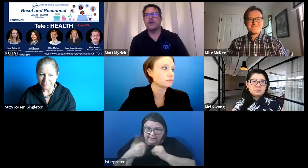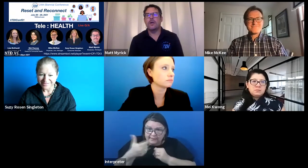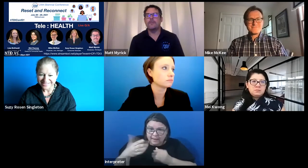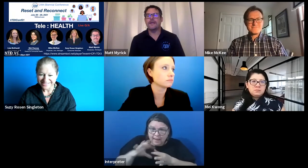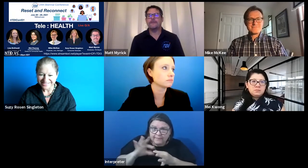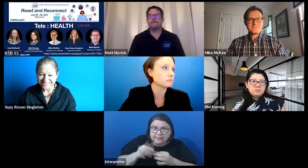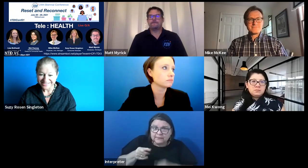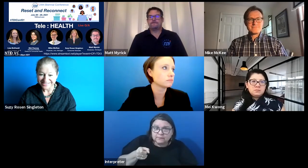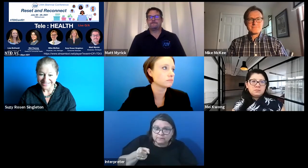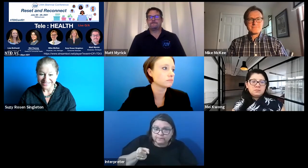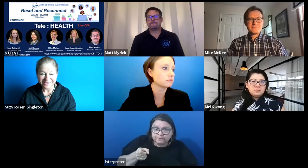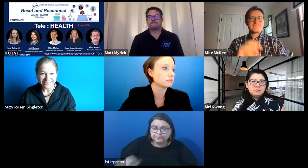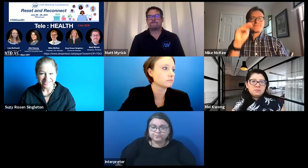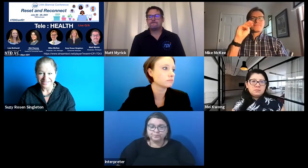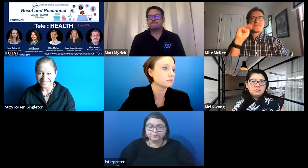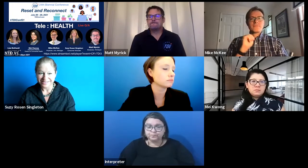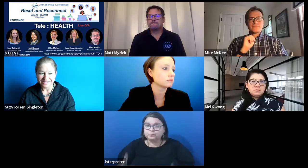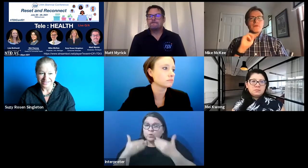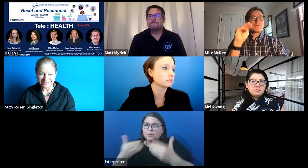Yeah, go ahead, Mike. Yes.